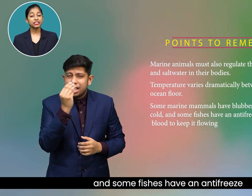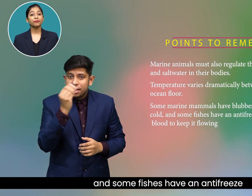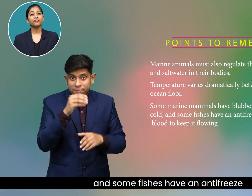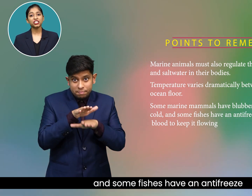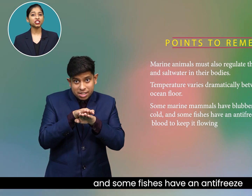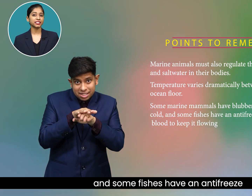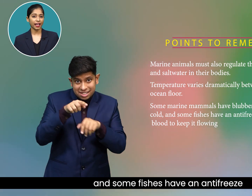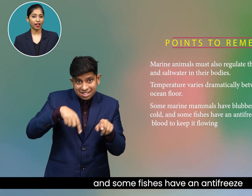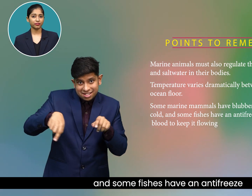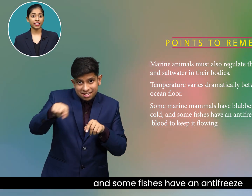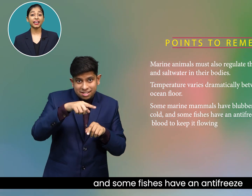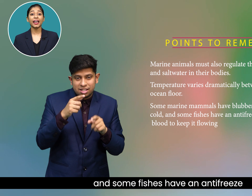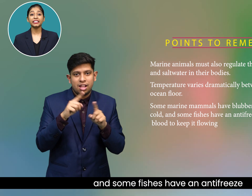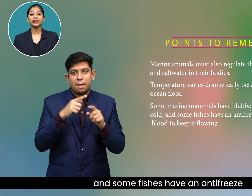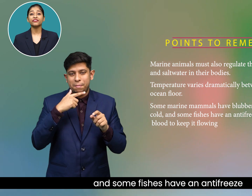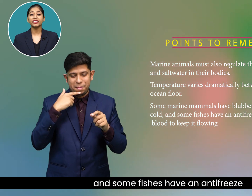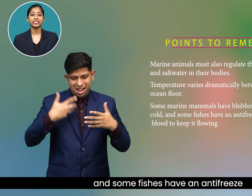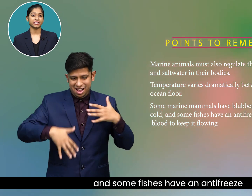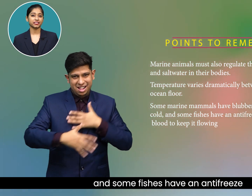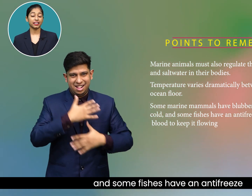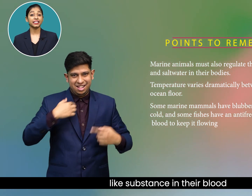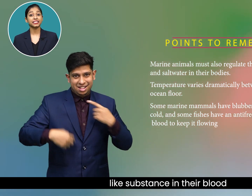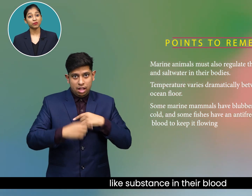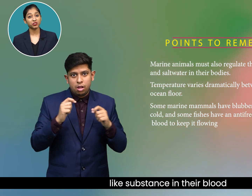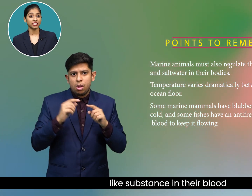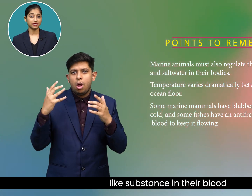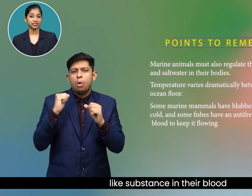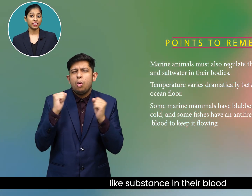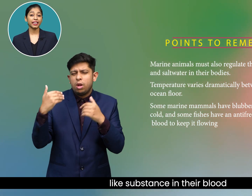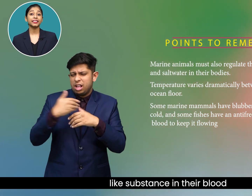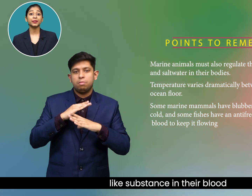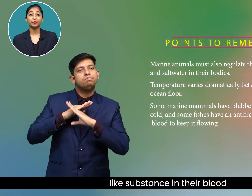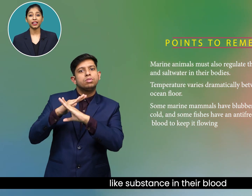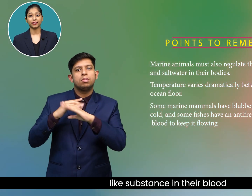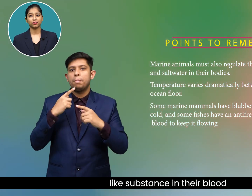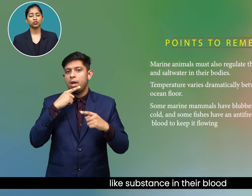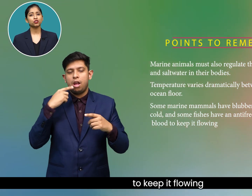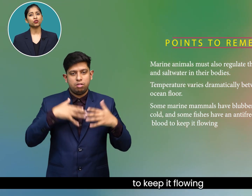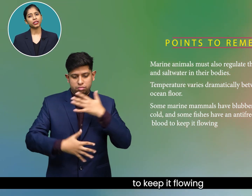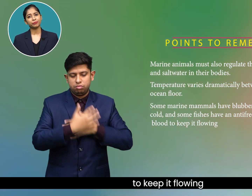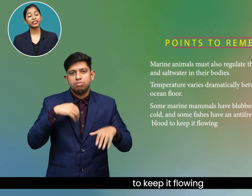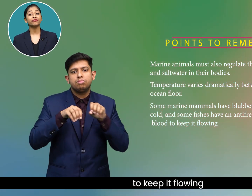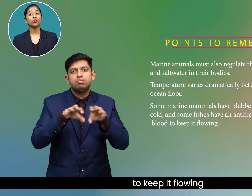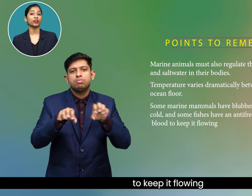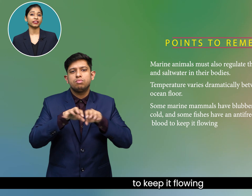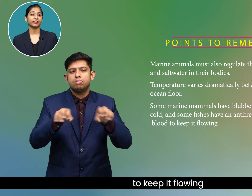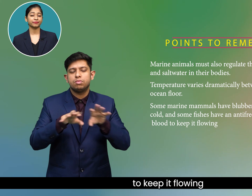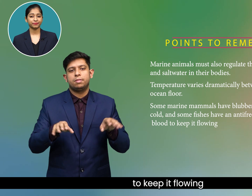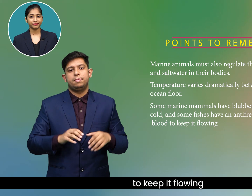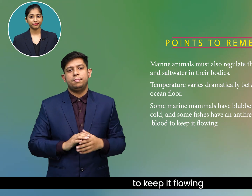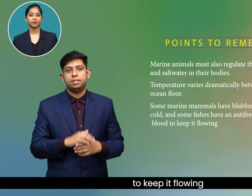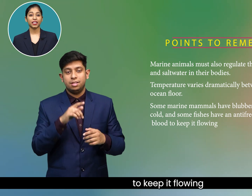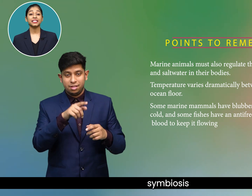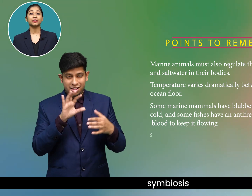And some fishes have an antifreeze-like substance in their blood to keep it flowing.